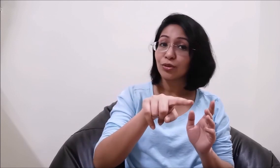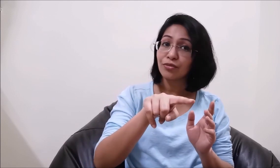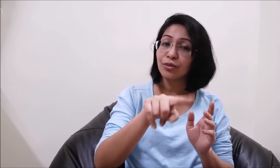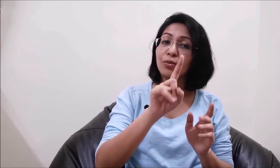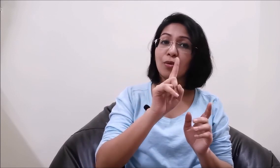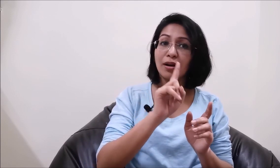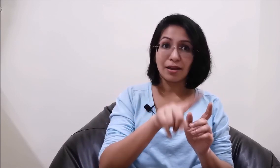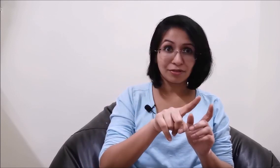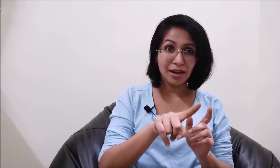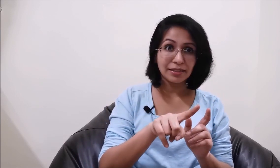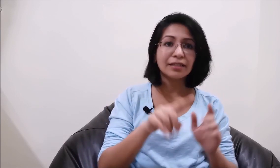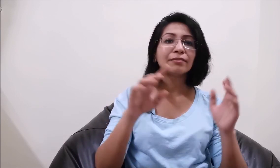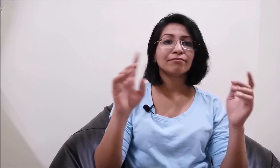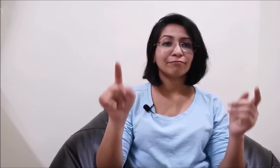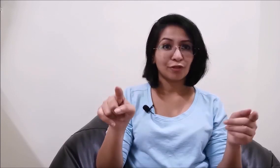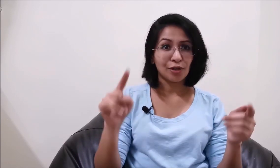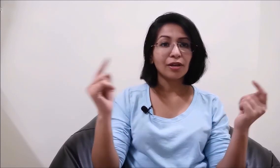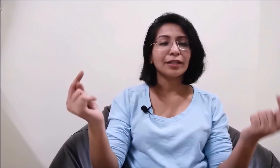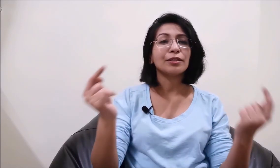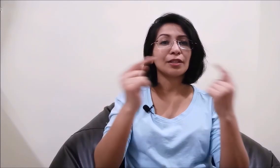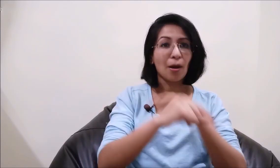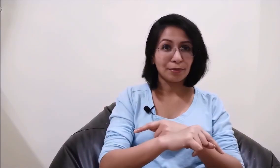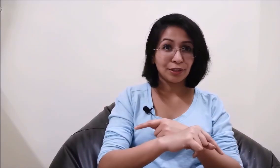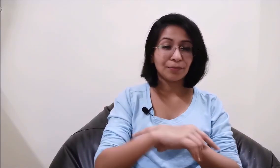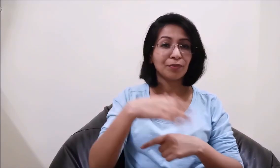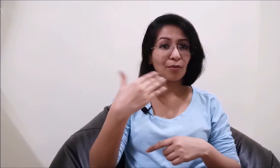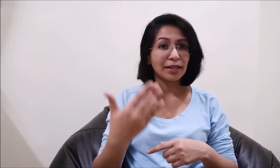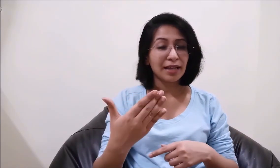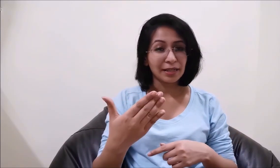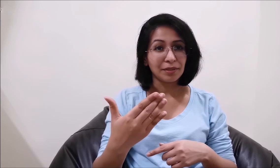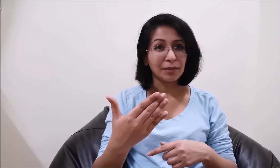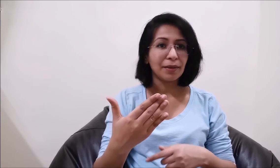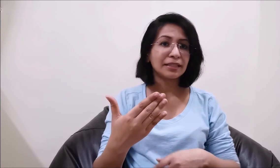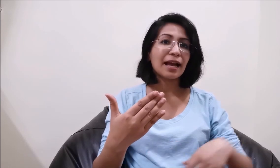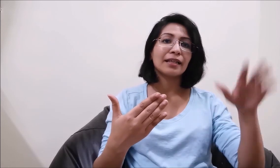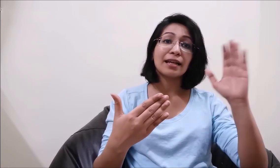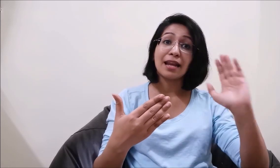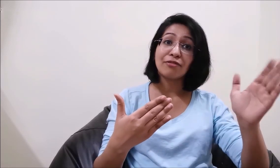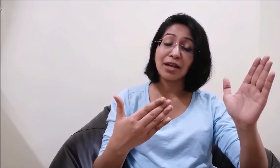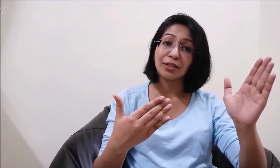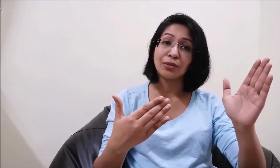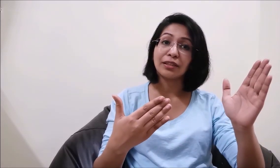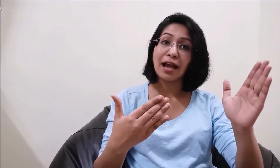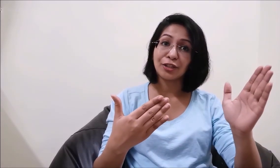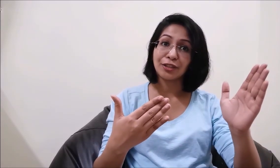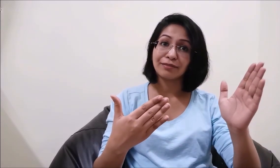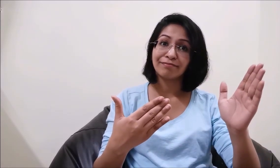of you who are left-handed, for y'all it is the opposite. Right hand being the base hand and left hand doing the action.